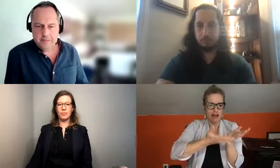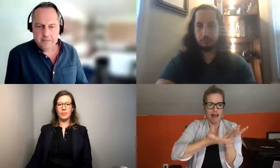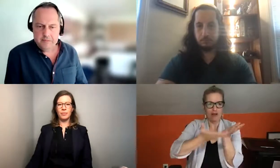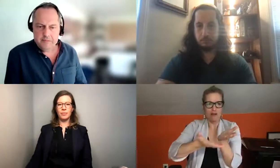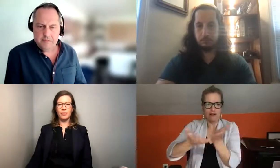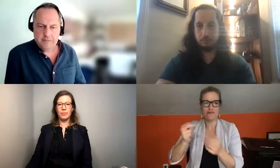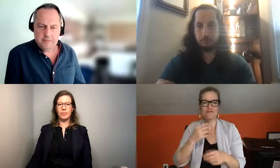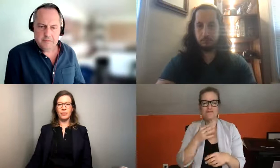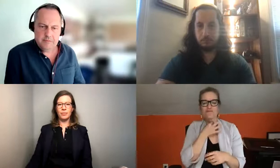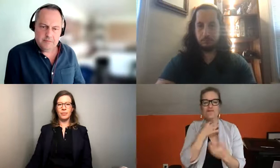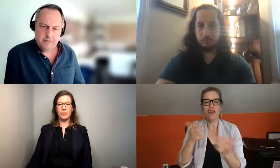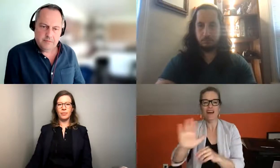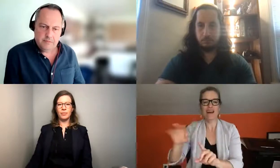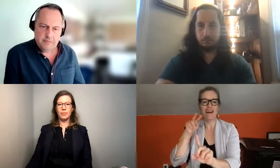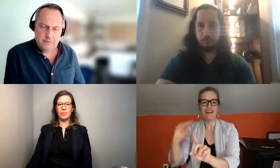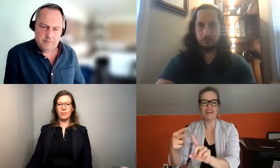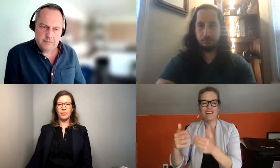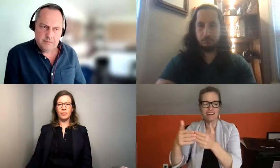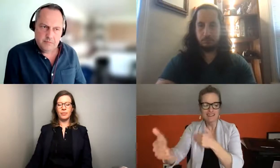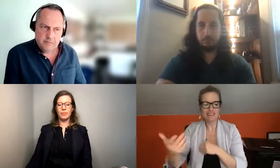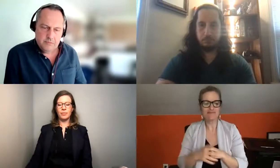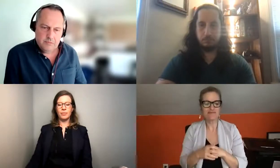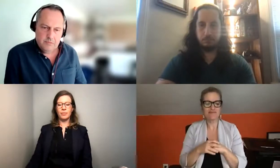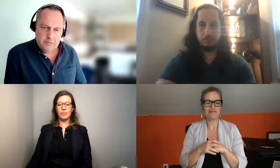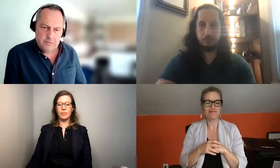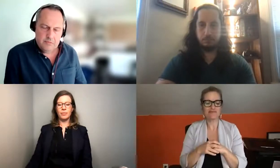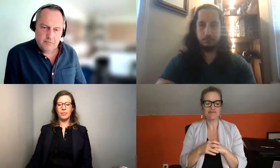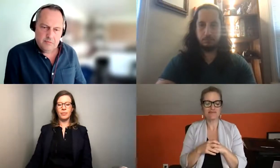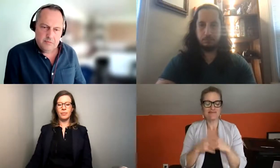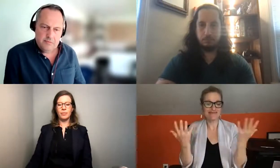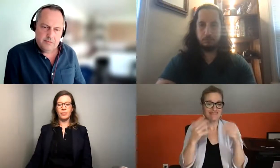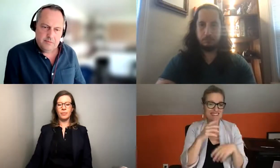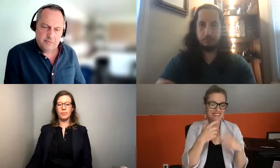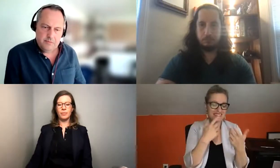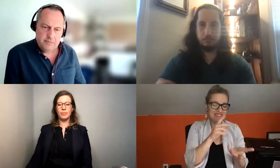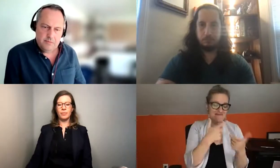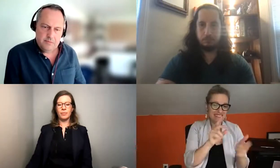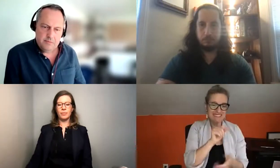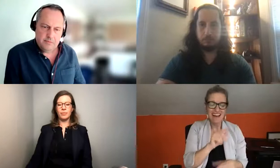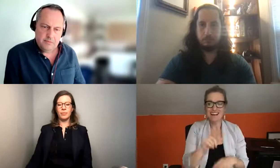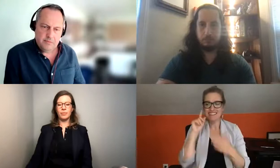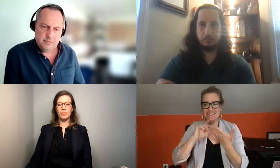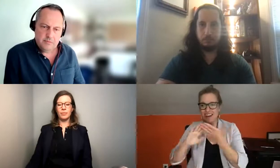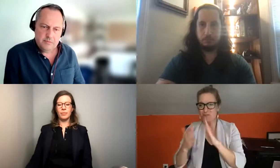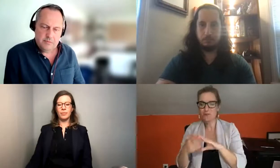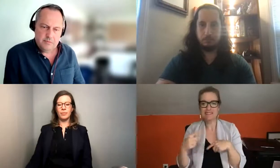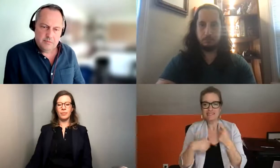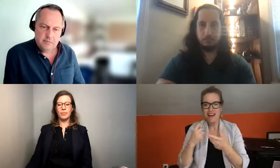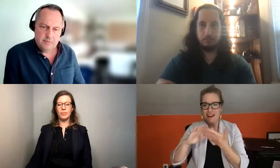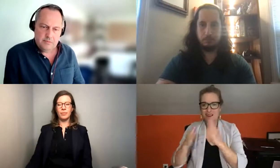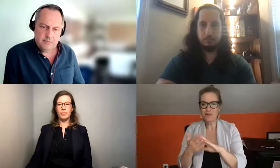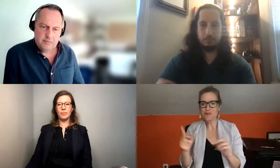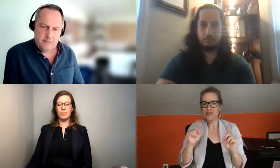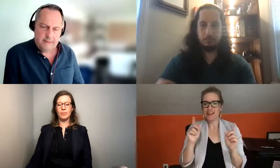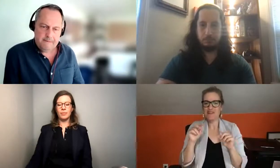conversation on Thursday as well, and being able to carry over what we talked about today into our future conversations. Big